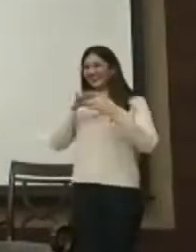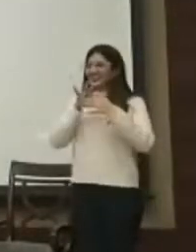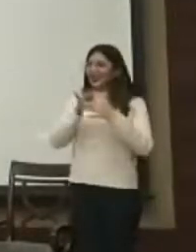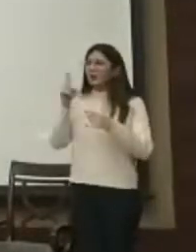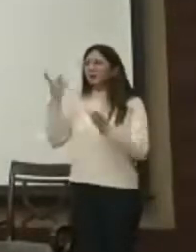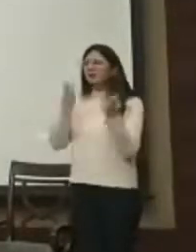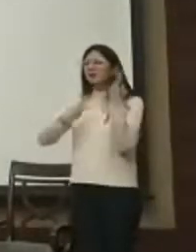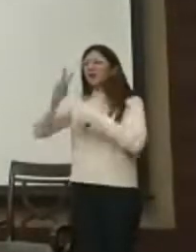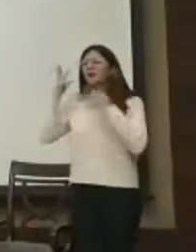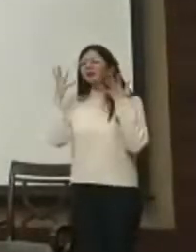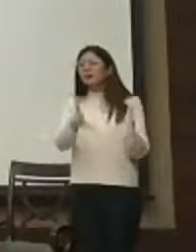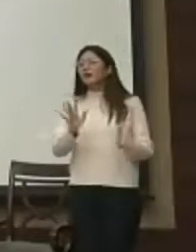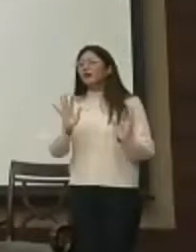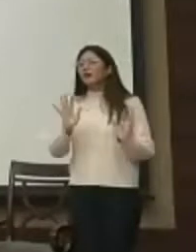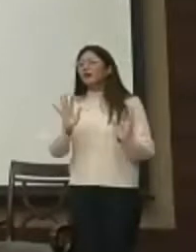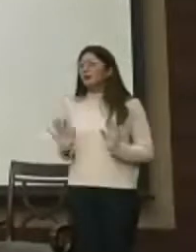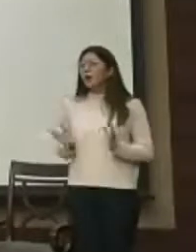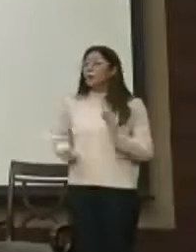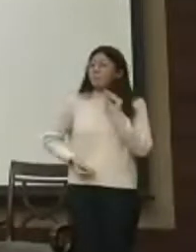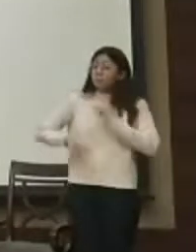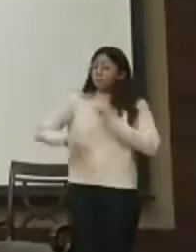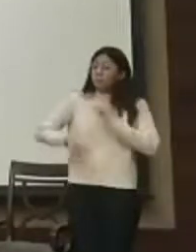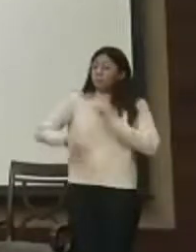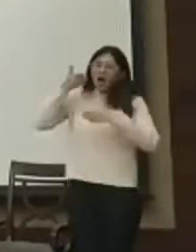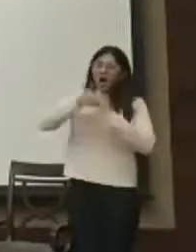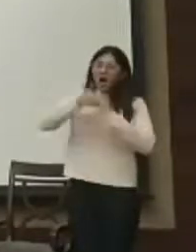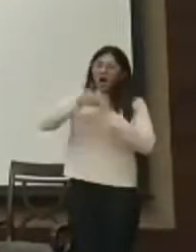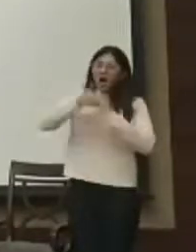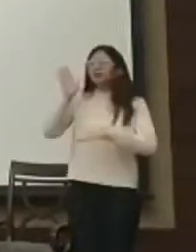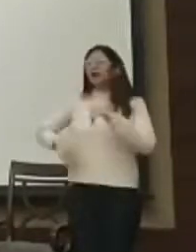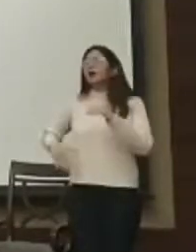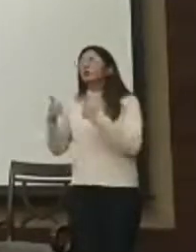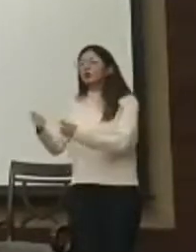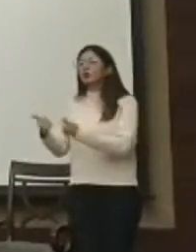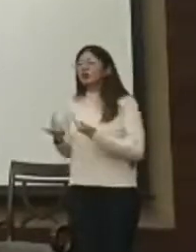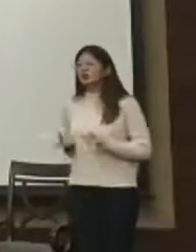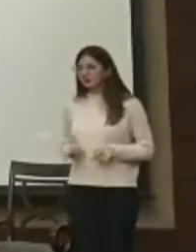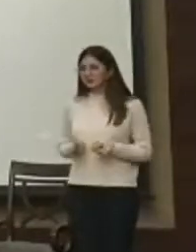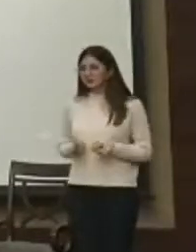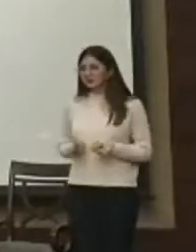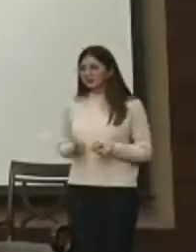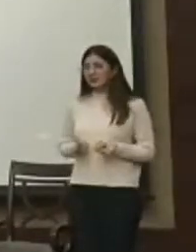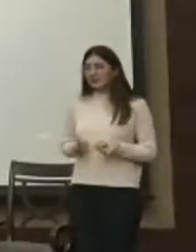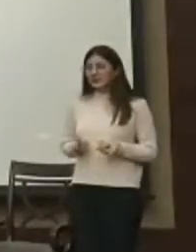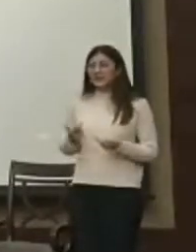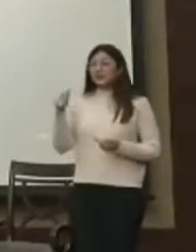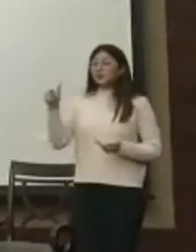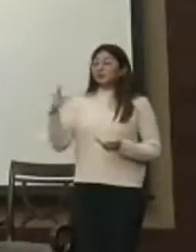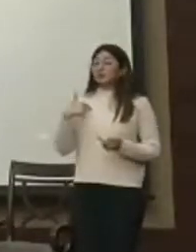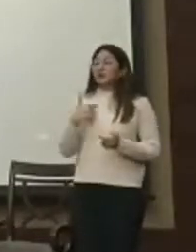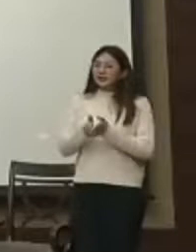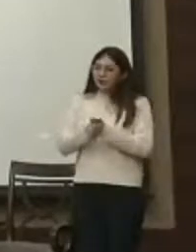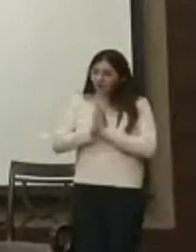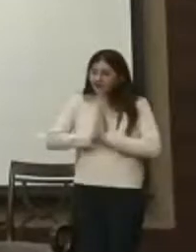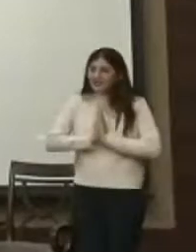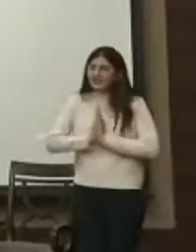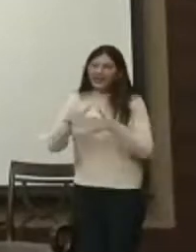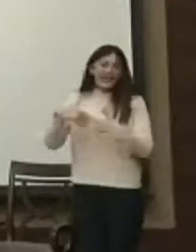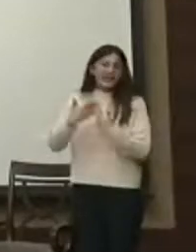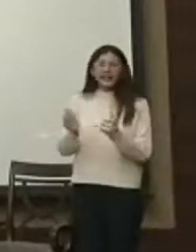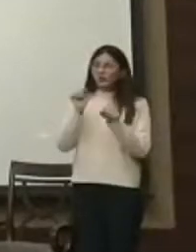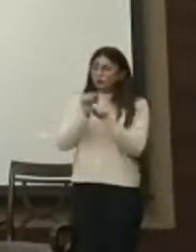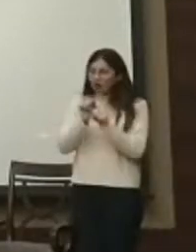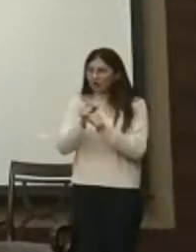are in fact doing more harm than good, and I'm self-conscious of that. I urge us all to radicalize it in ways that work